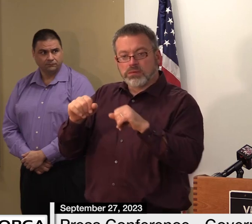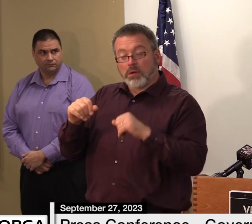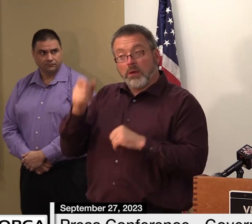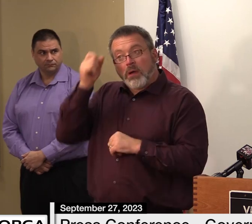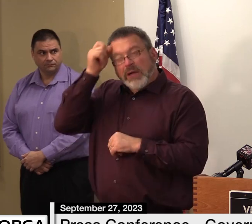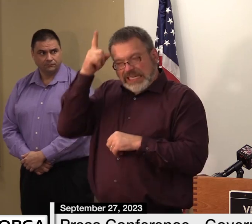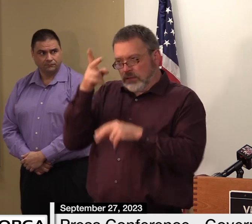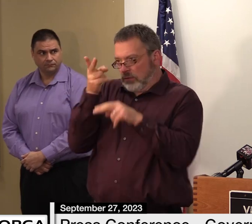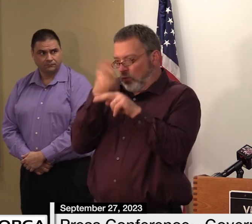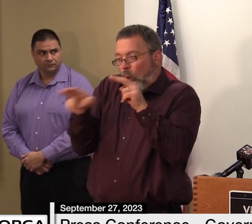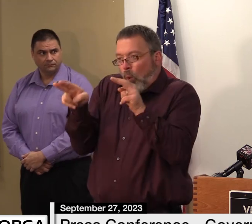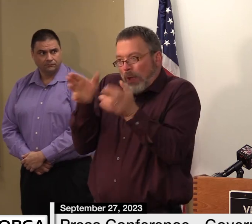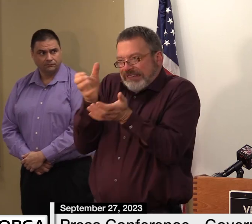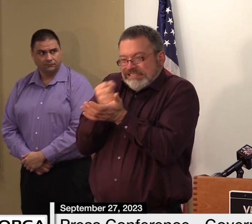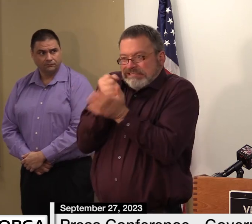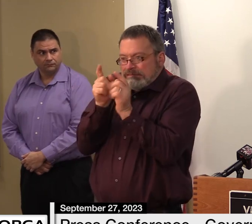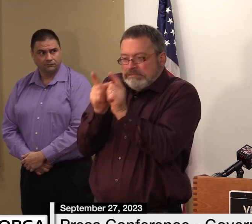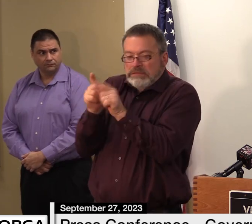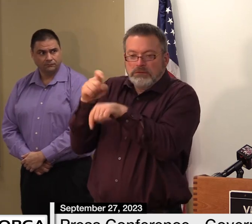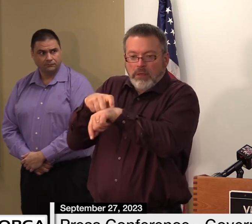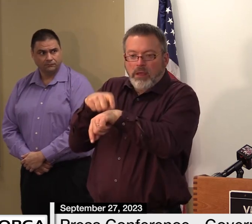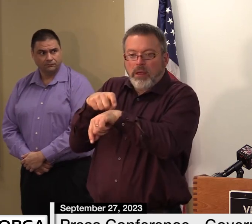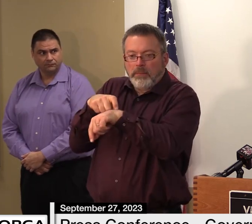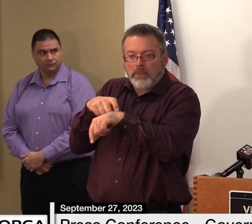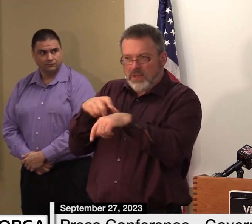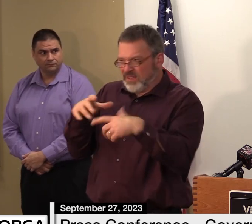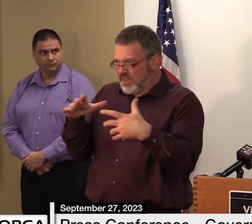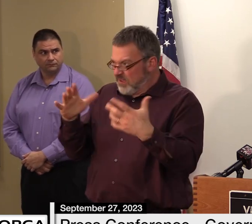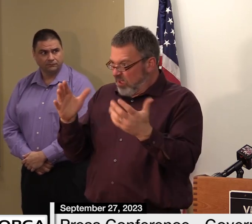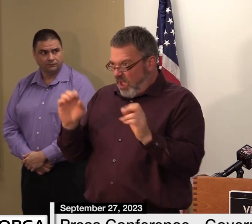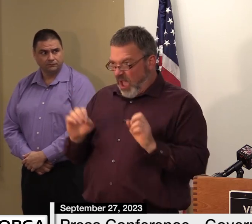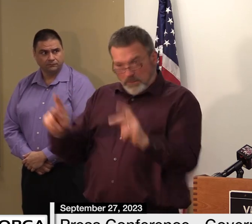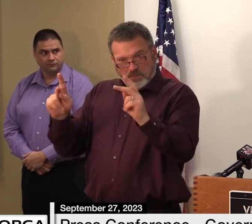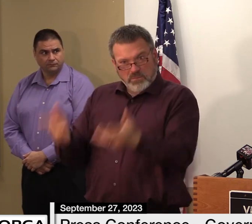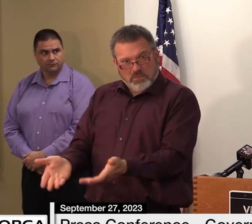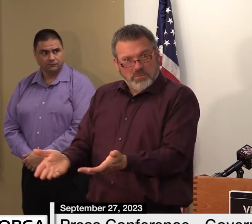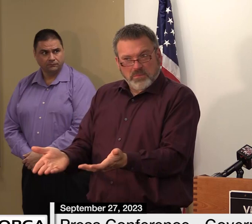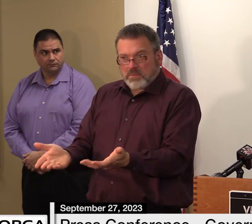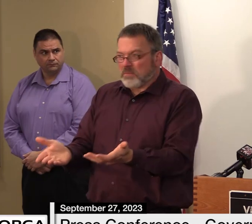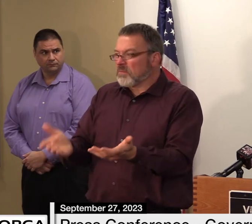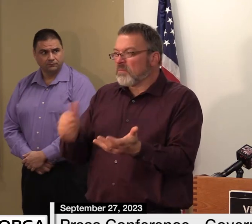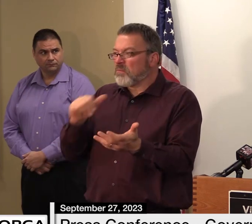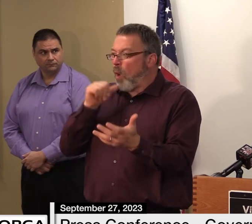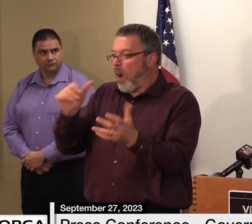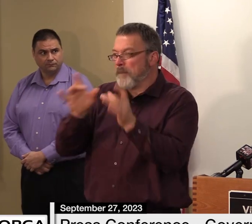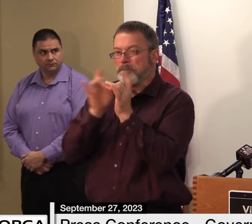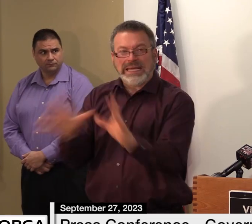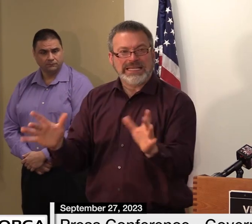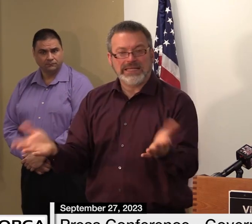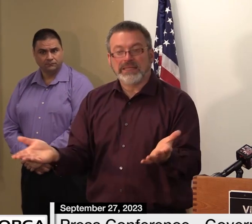should take advantage of them while they can. And if they can get the support, then they should move forward. Okay.